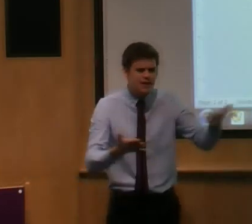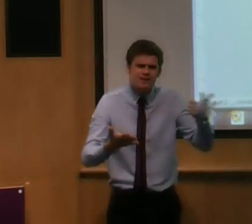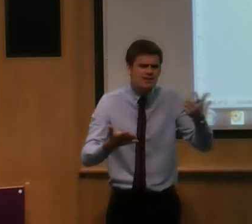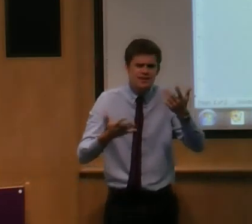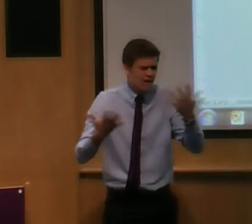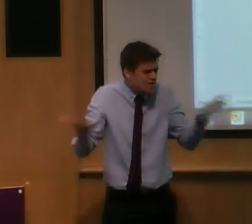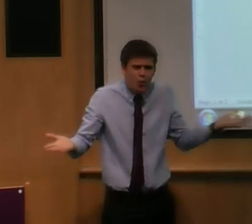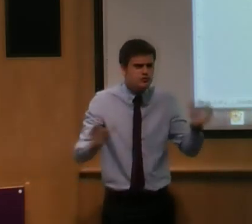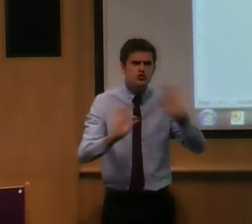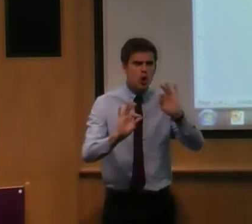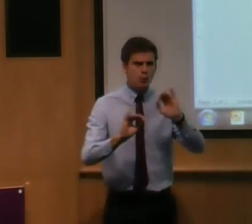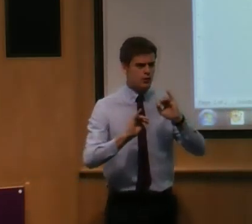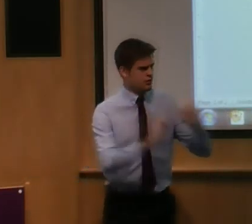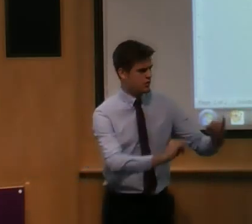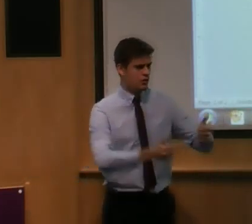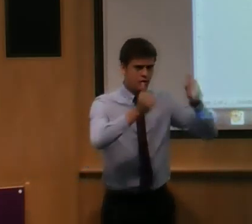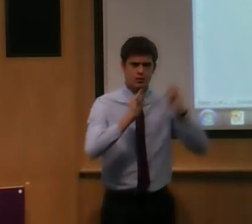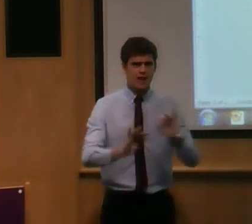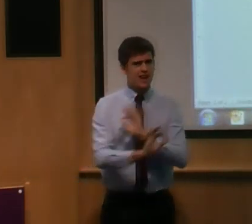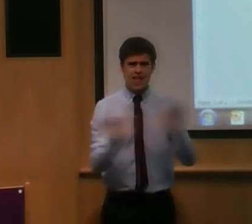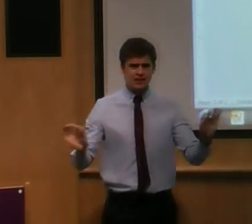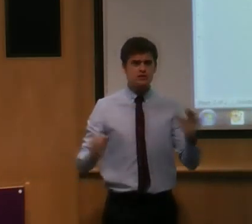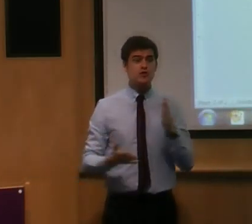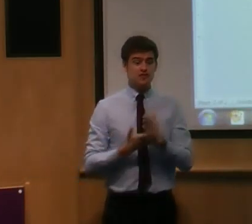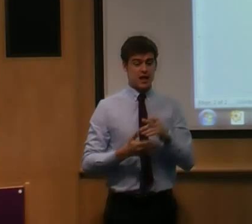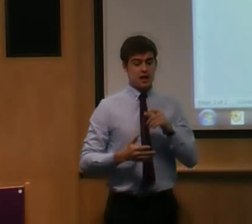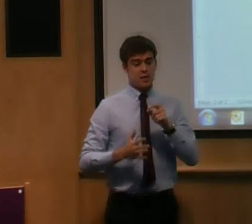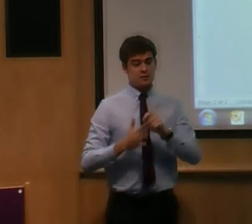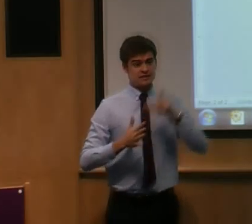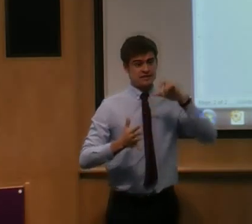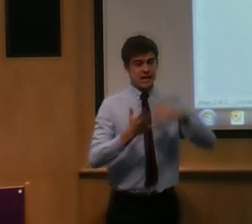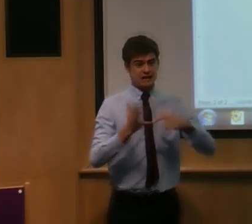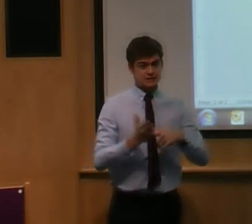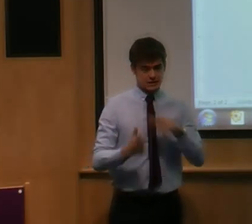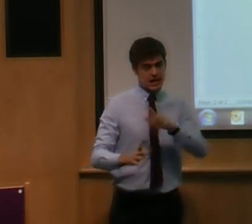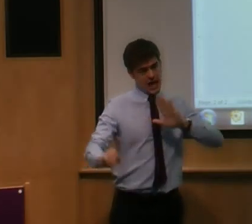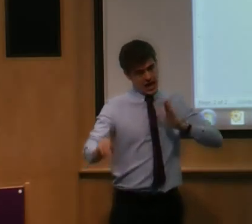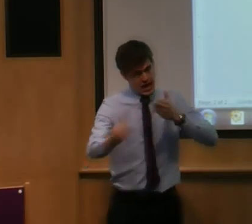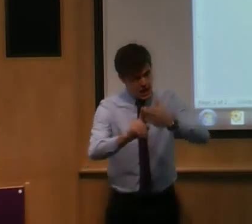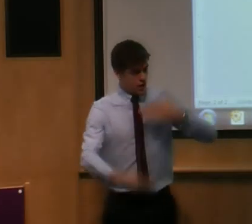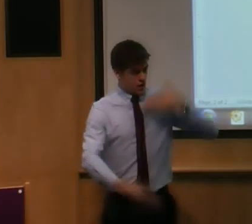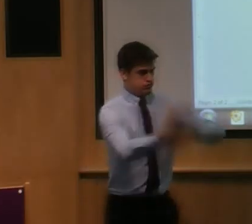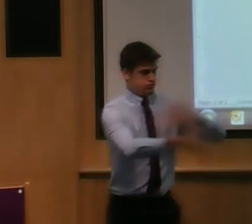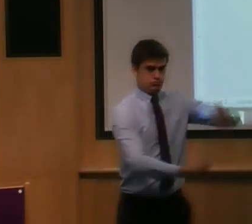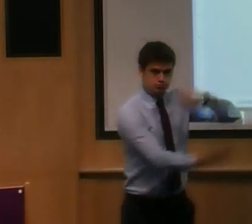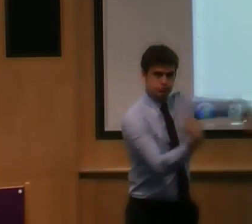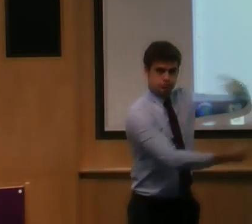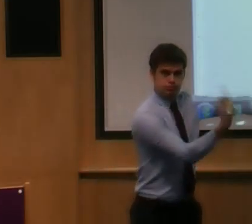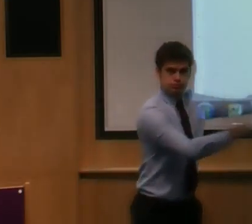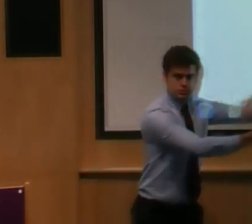people socially. That could be in a pub. I think with this model, with the PCST, the idea is